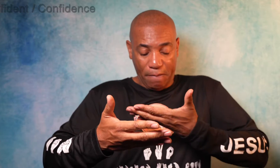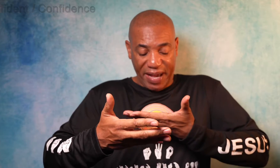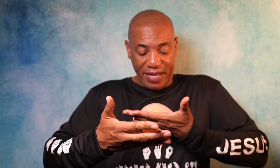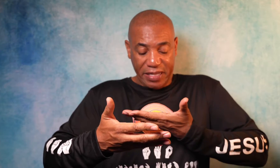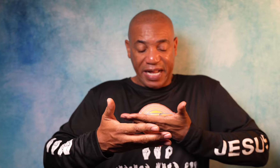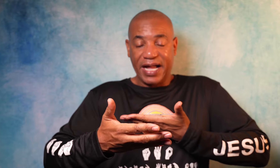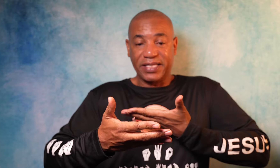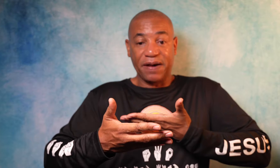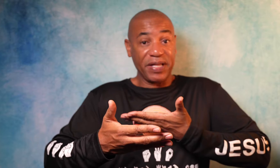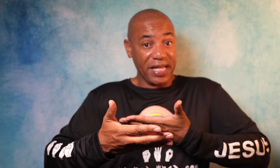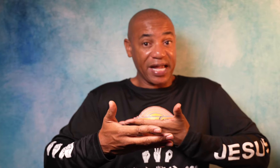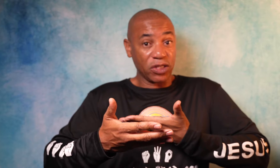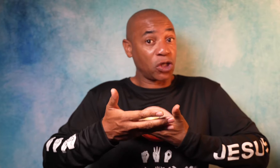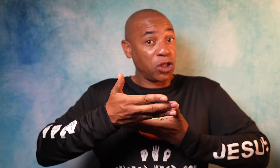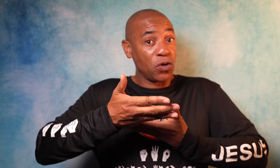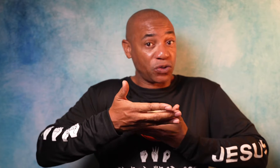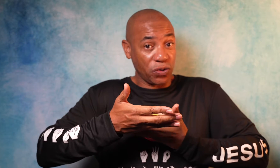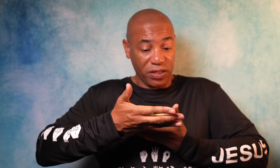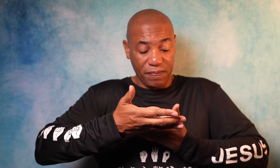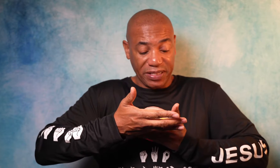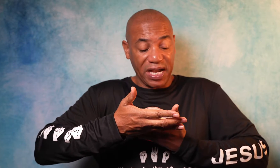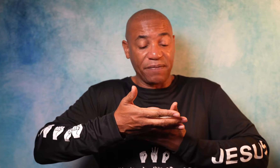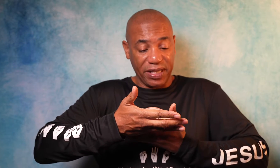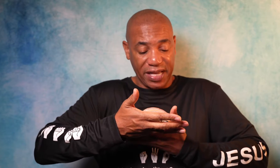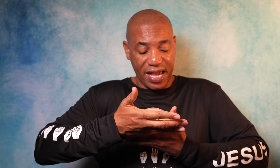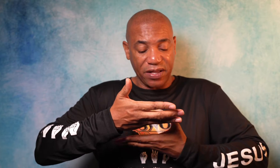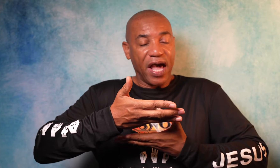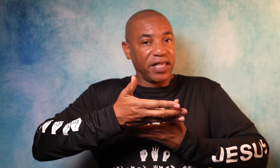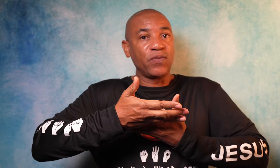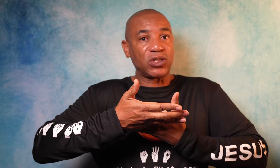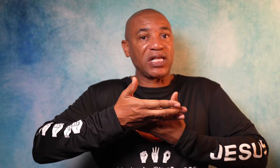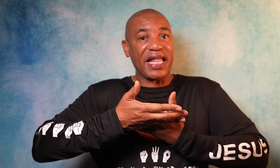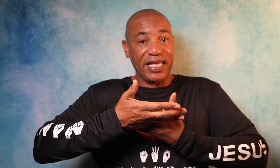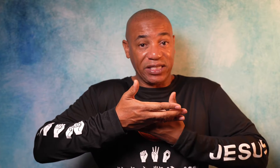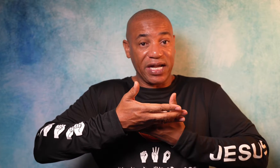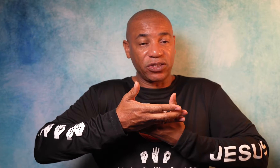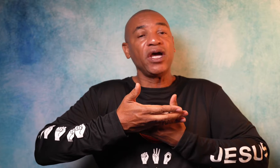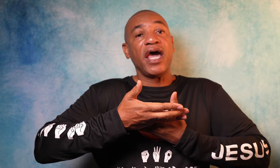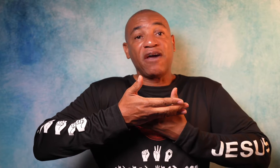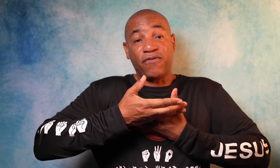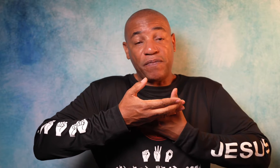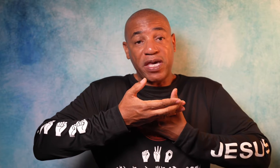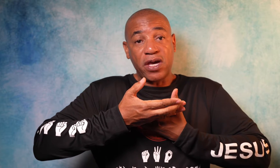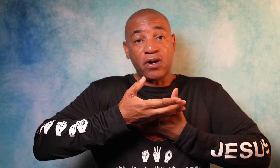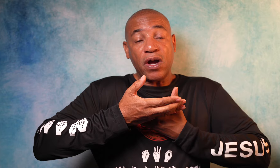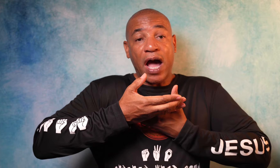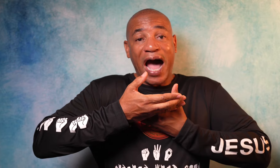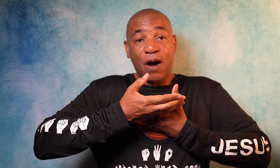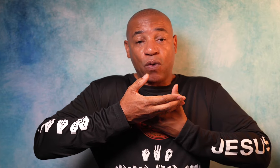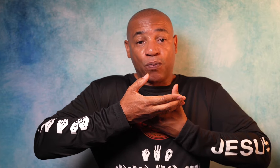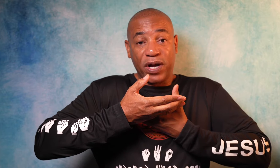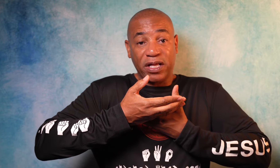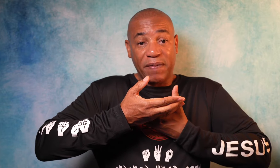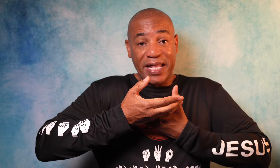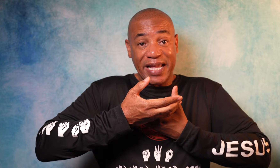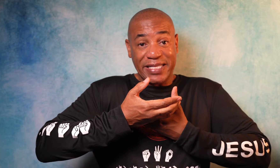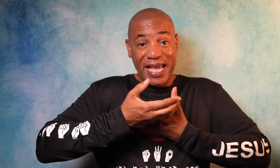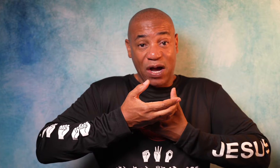my non-dominant hand is closer than my dominant hand. They will slightly touch, and from here, I will bring them in a